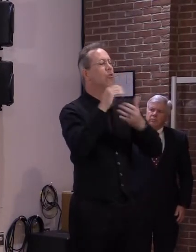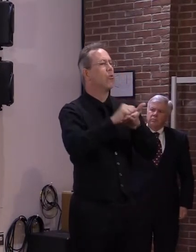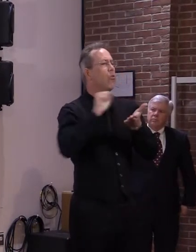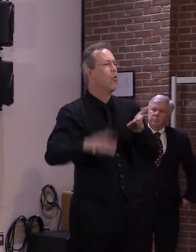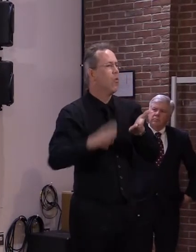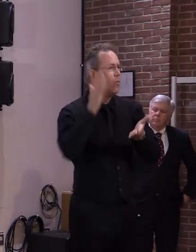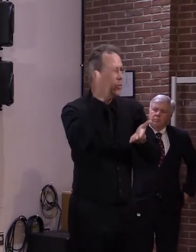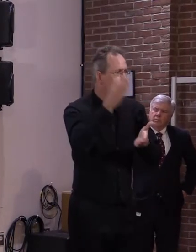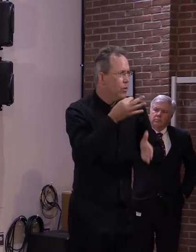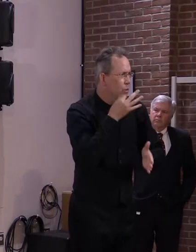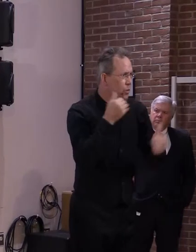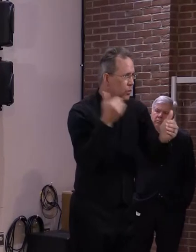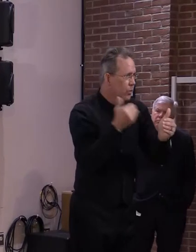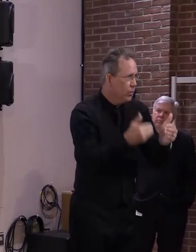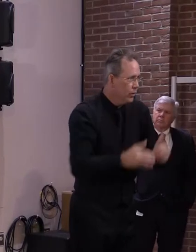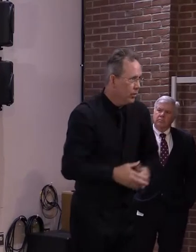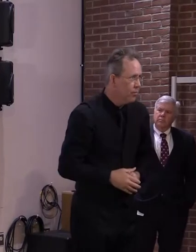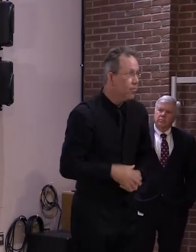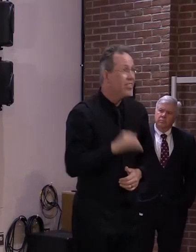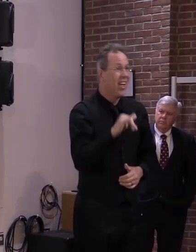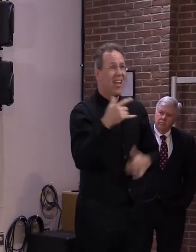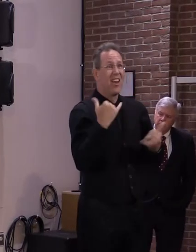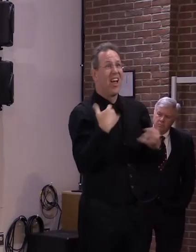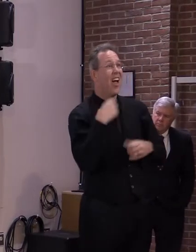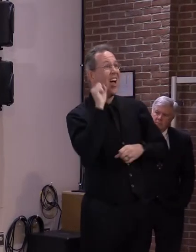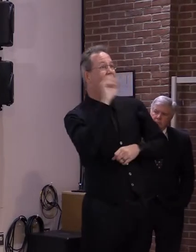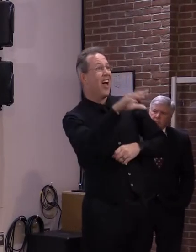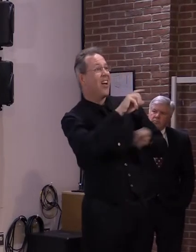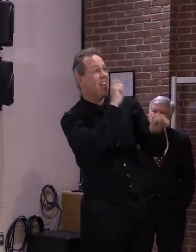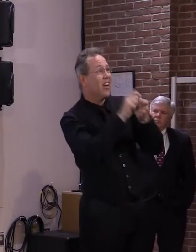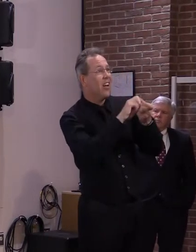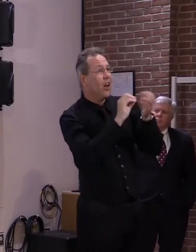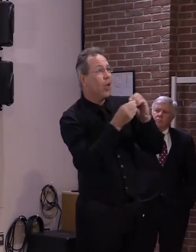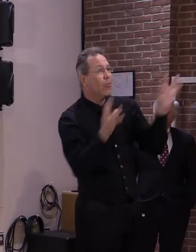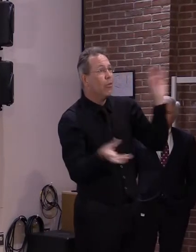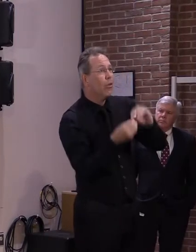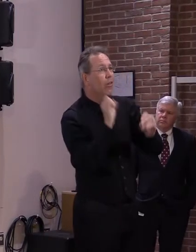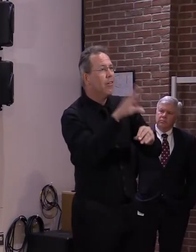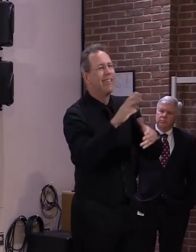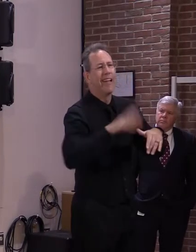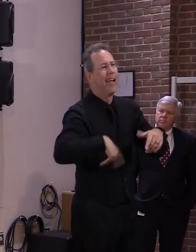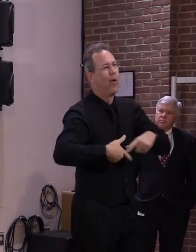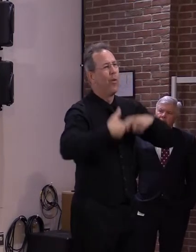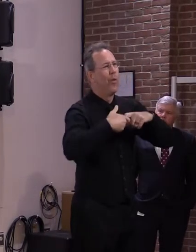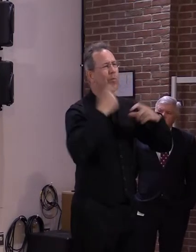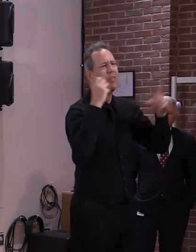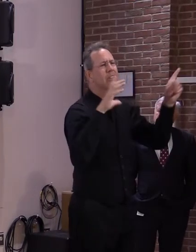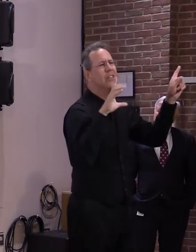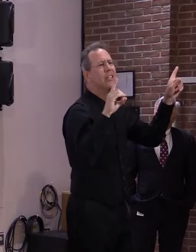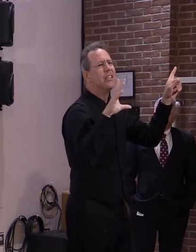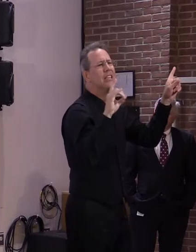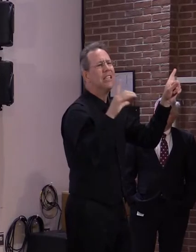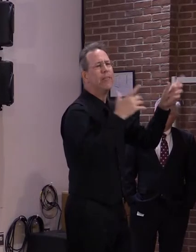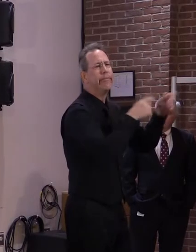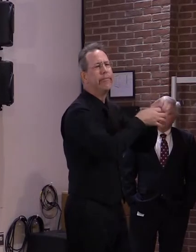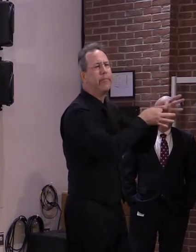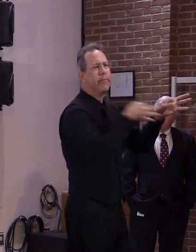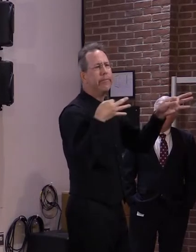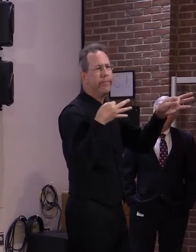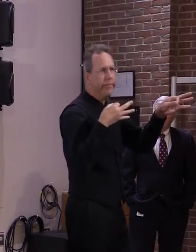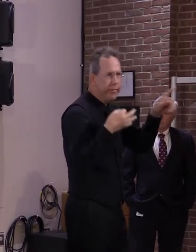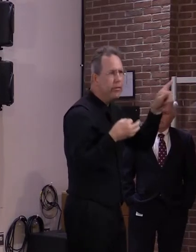because we're still working on data with the CDC. And just for awareness, the CDC hasn't fully updated